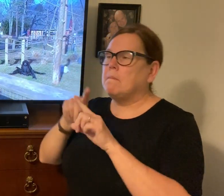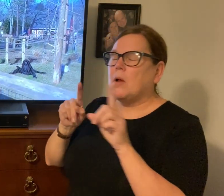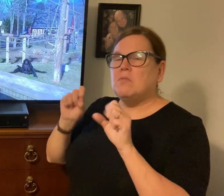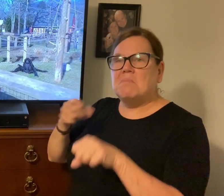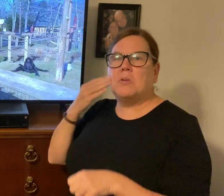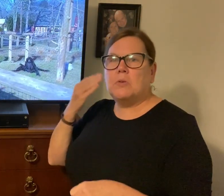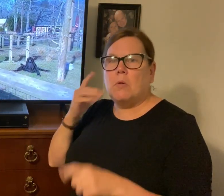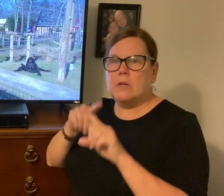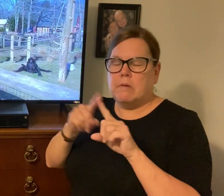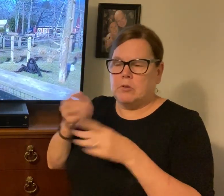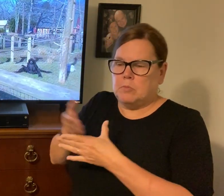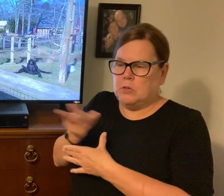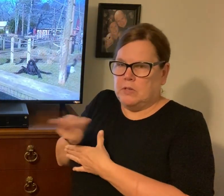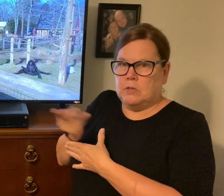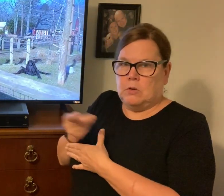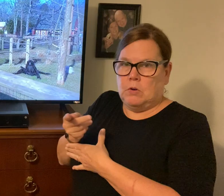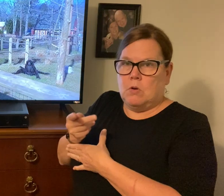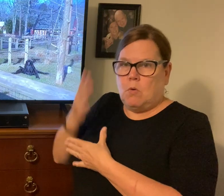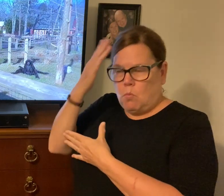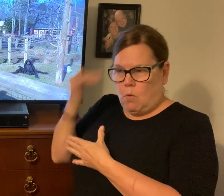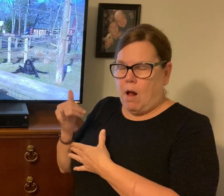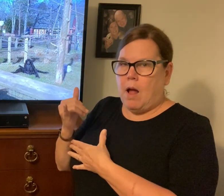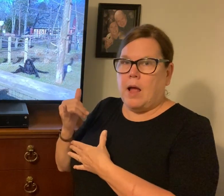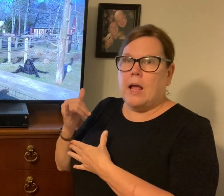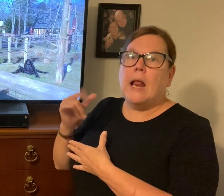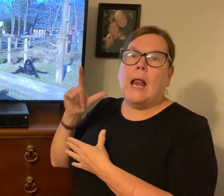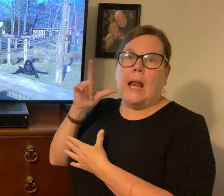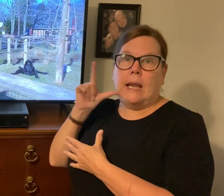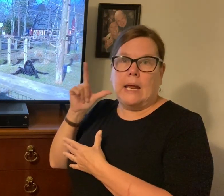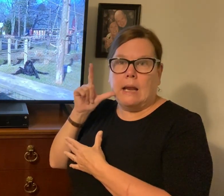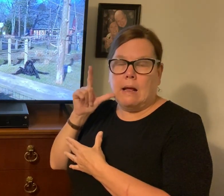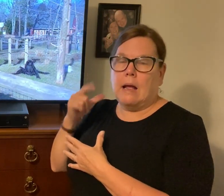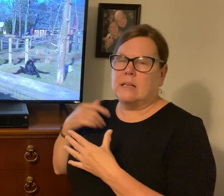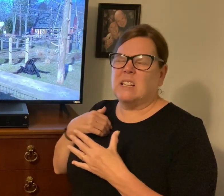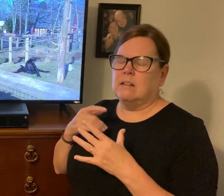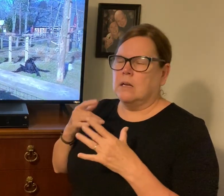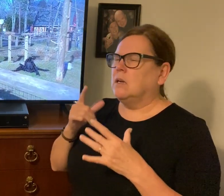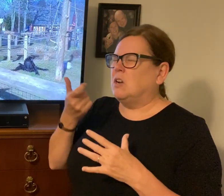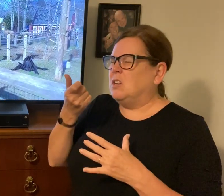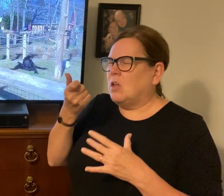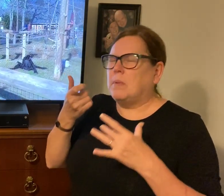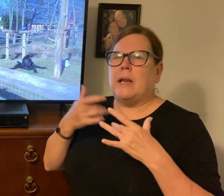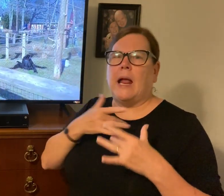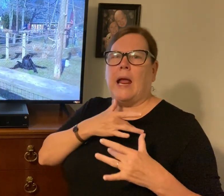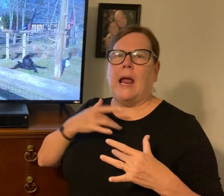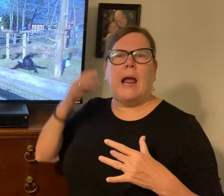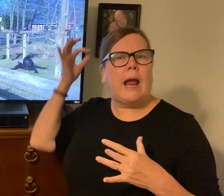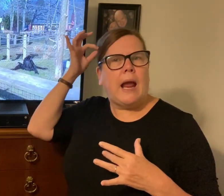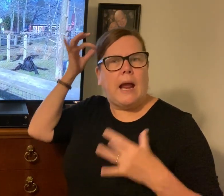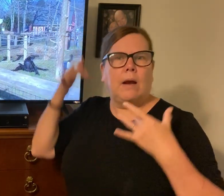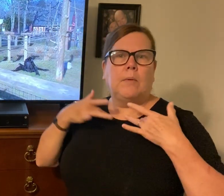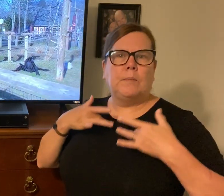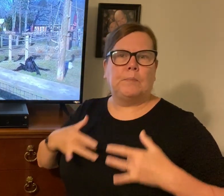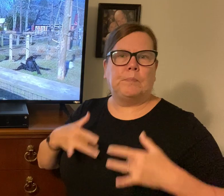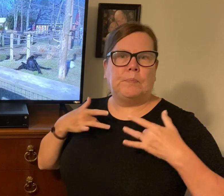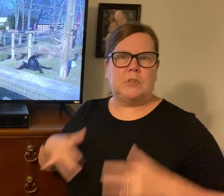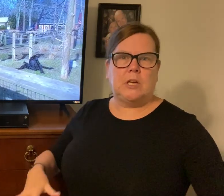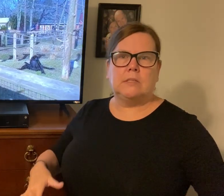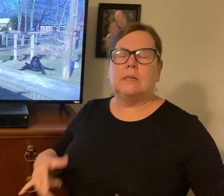can tell the difference between Lila and Merlin because Lila, being a female, she has a lot less hair on her chest. You can see she's sunbathing right